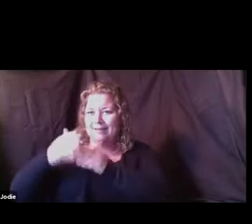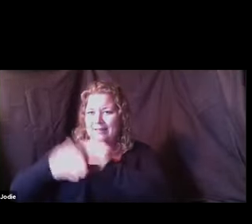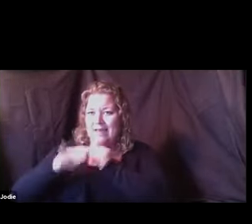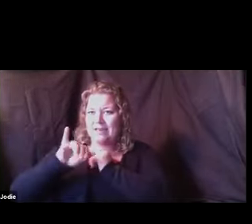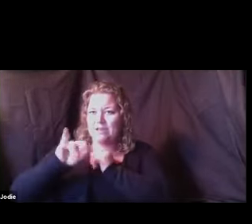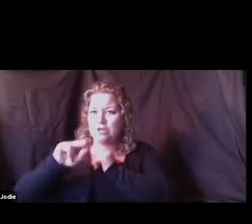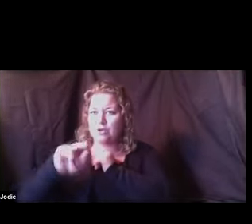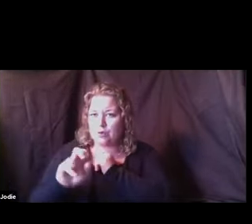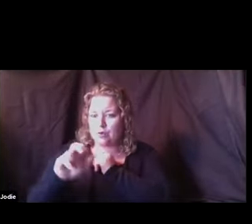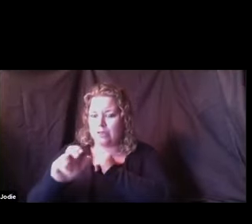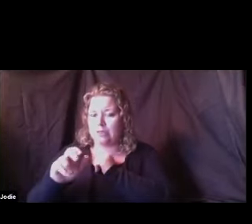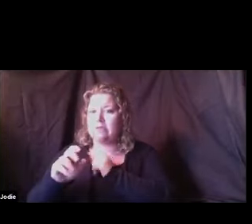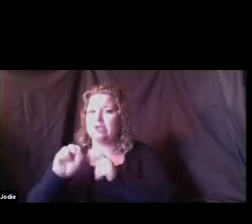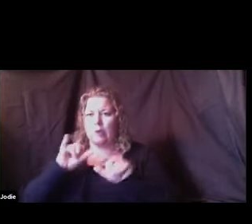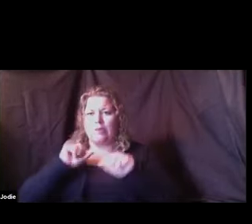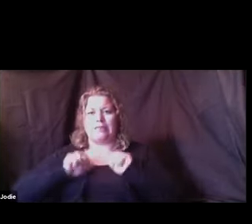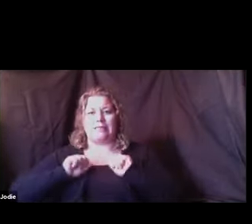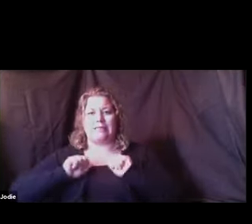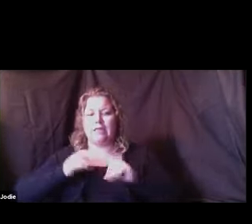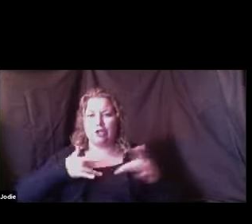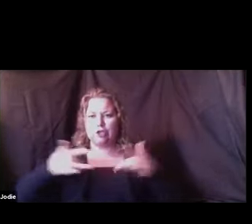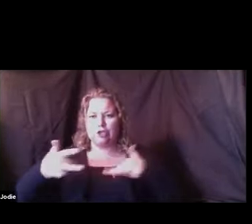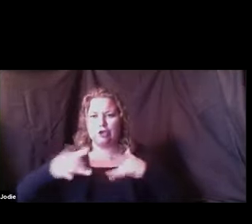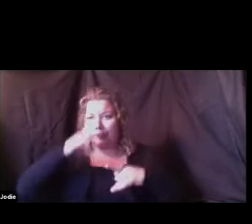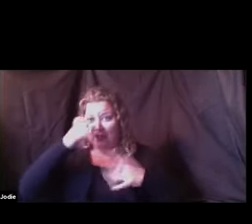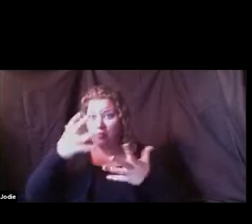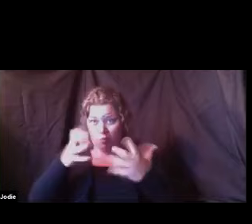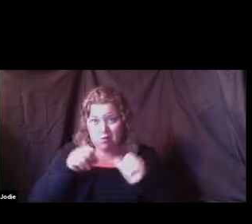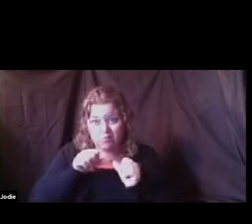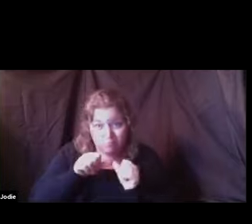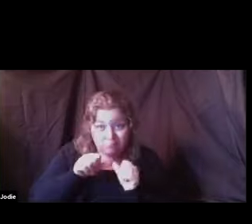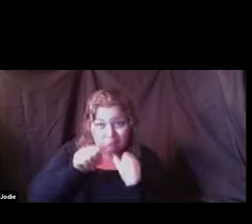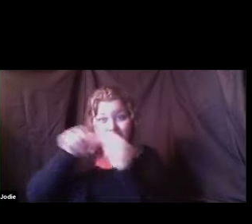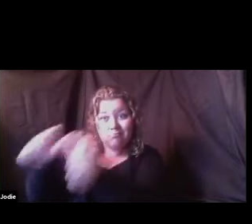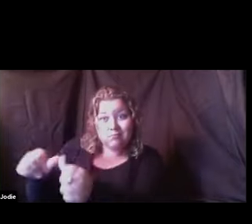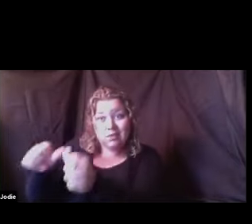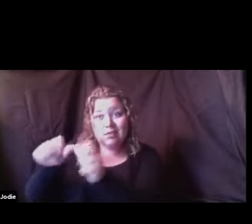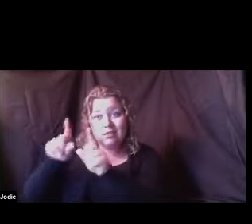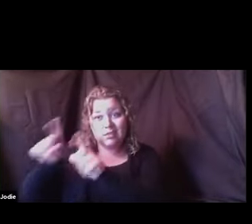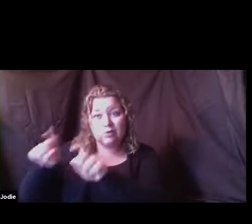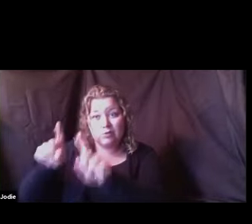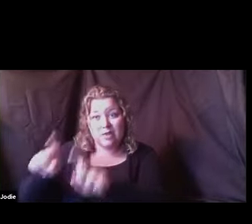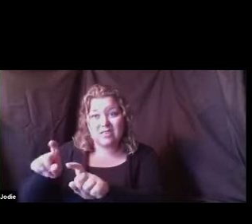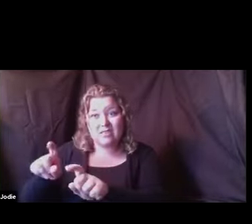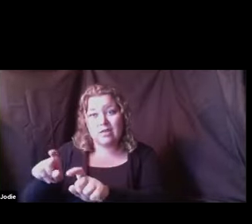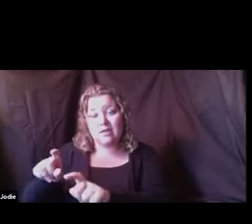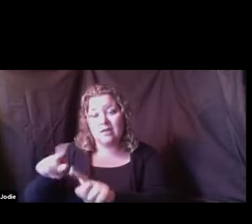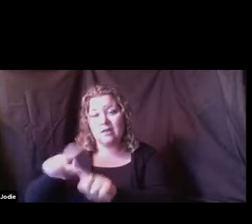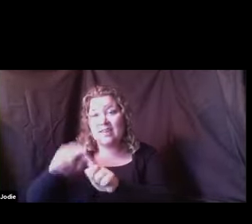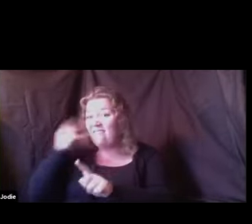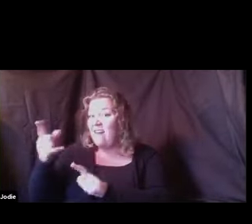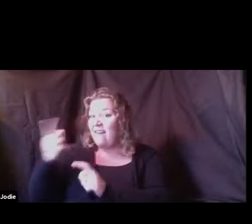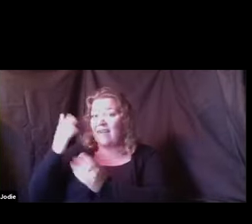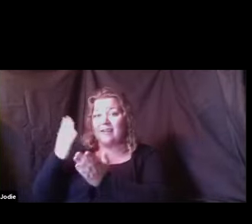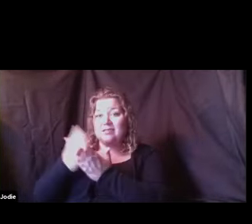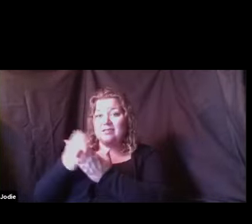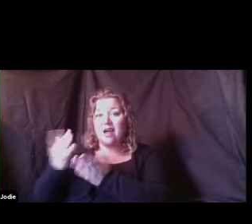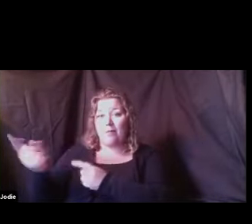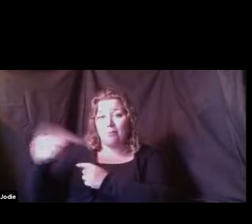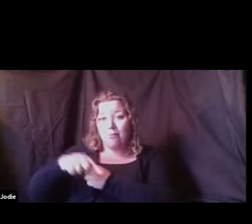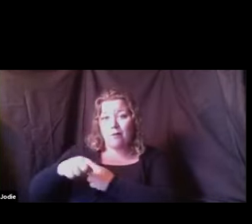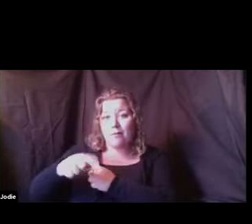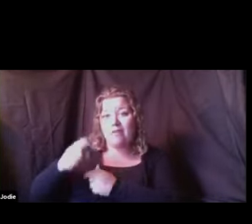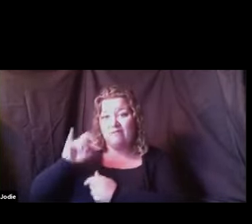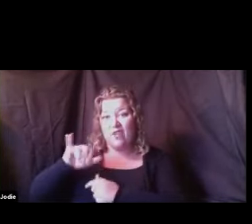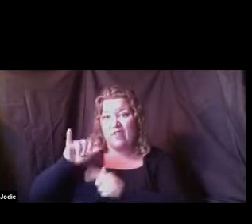community testing events, and that is a large amount of work, and our